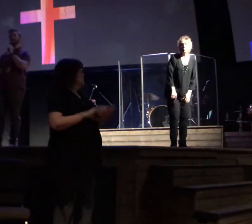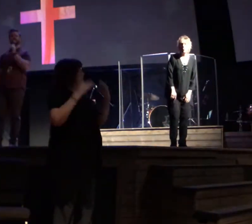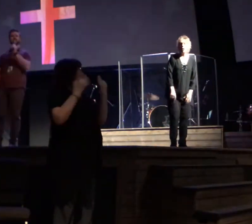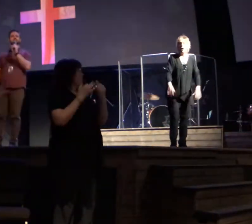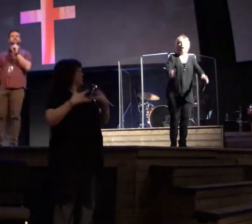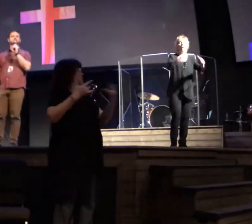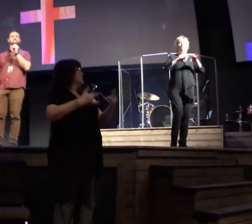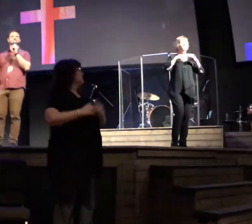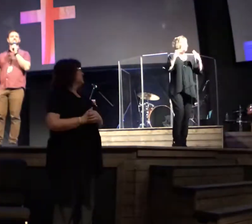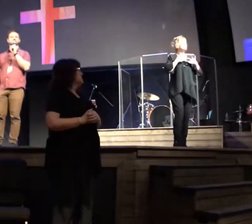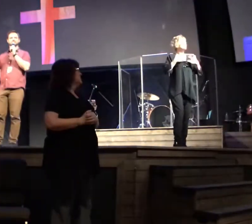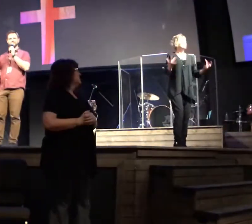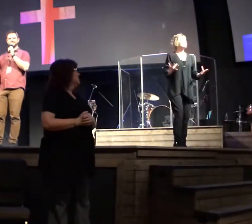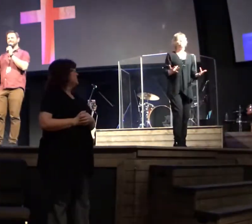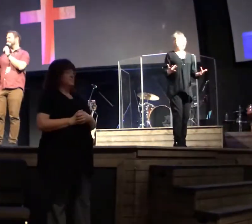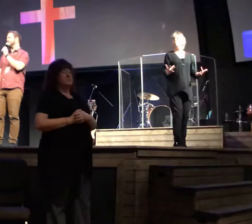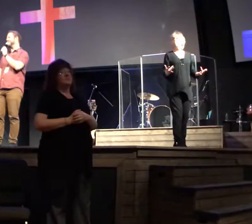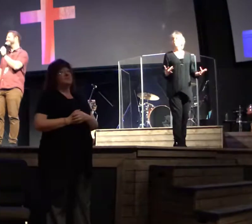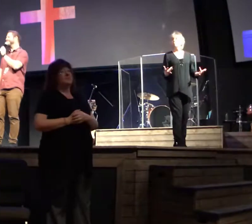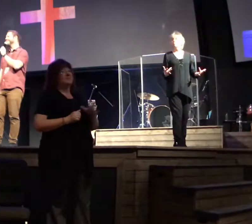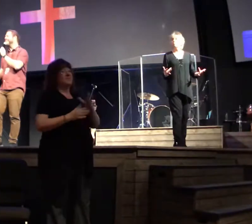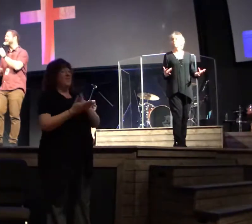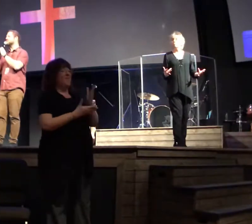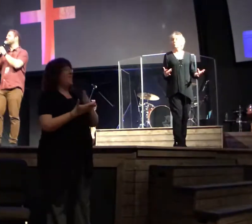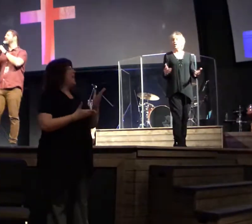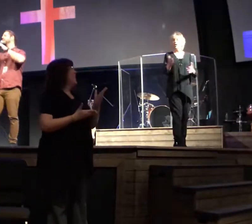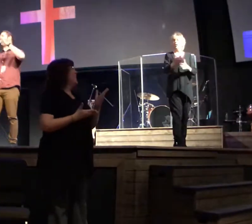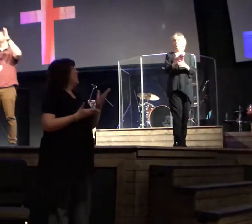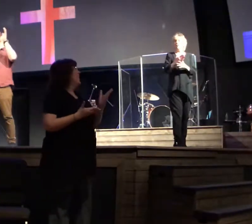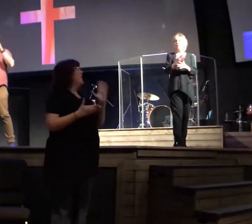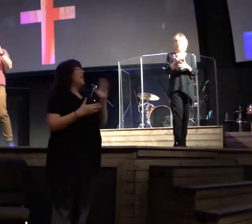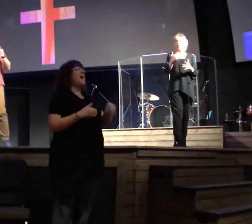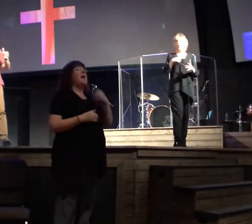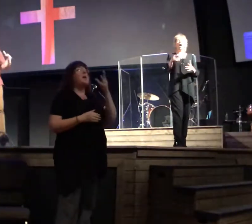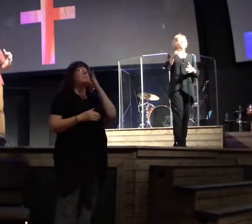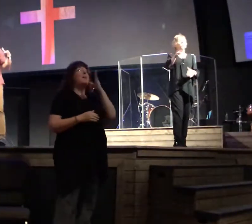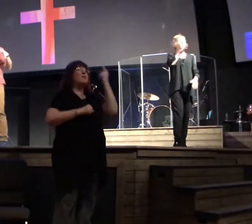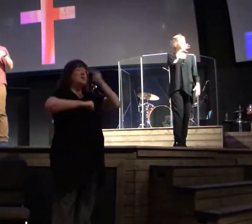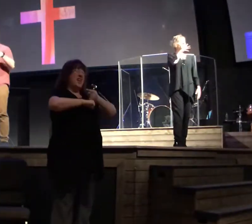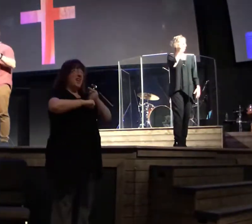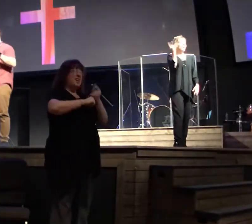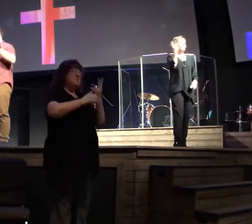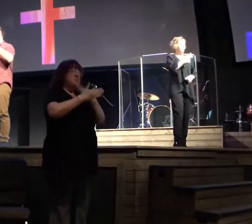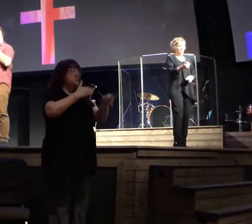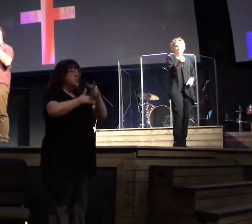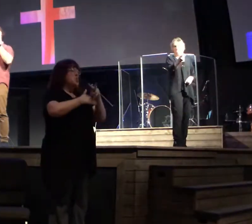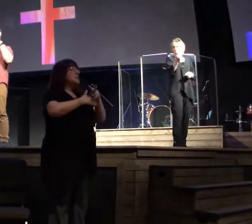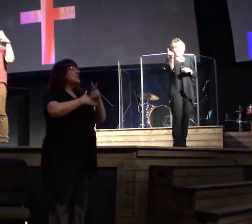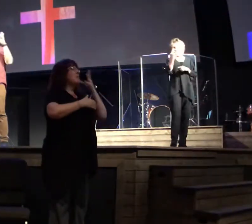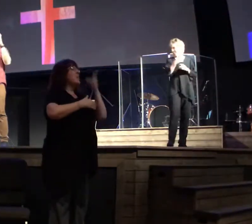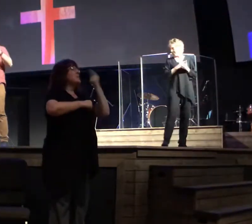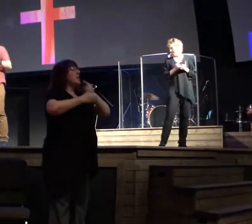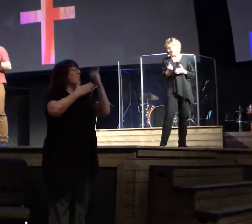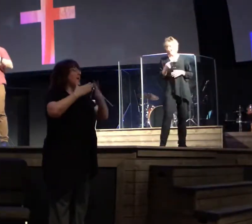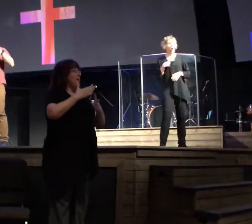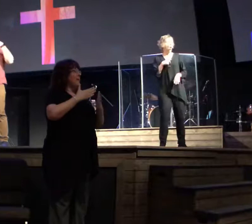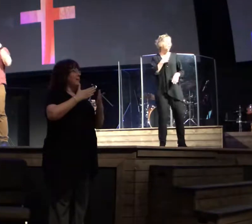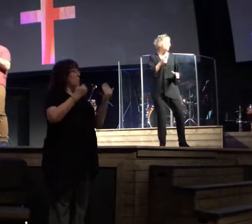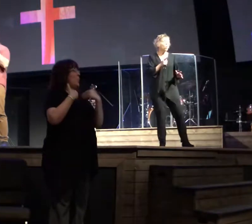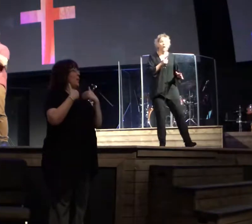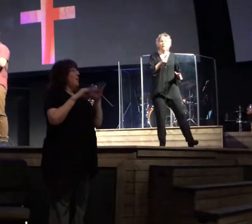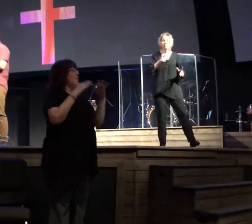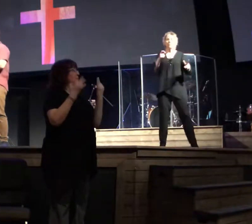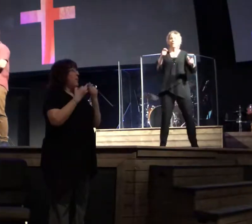Family, how are we doing today? All right. So, on Mother's Day, which is in a few weeks, Mother's Day weekend, we are